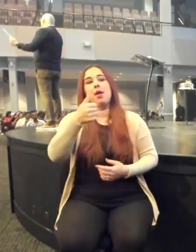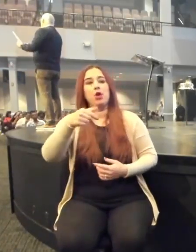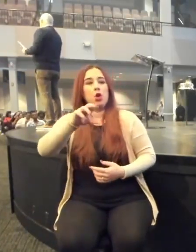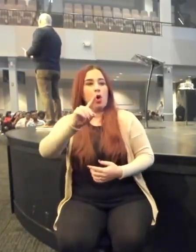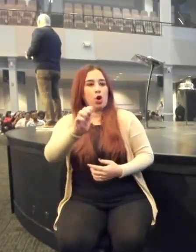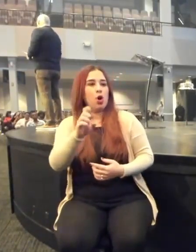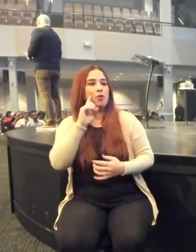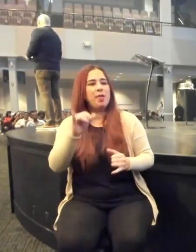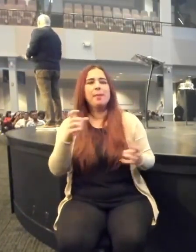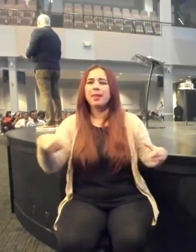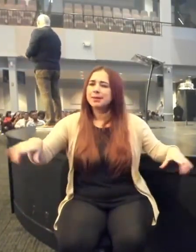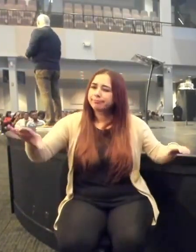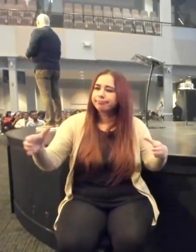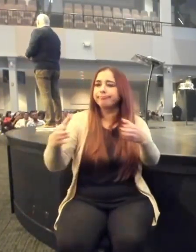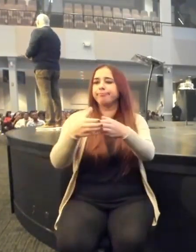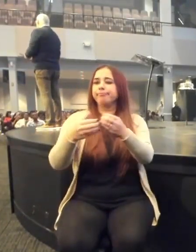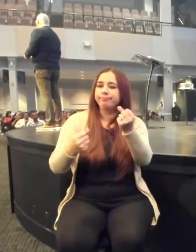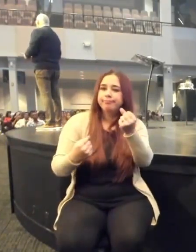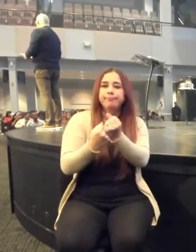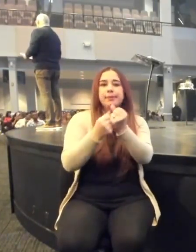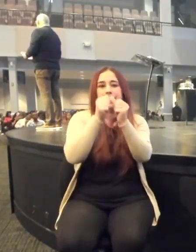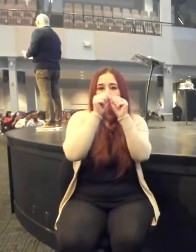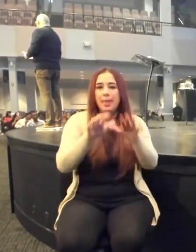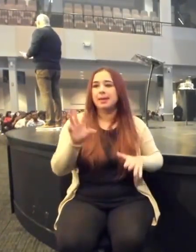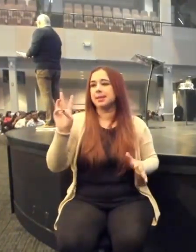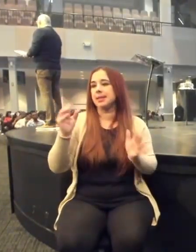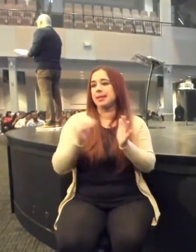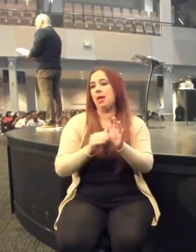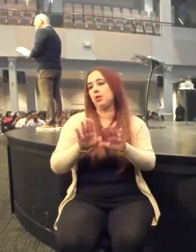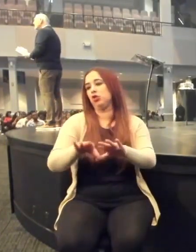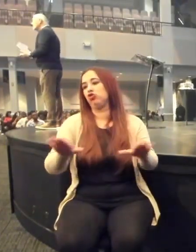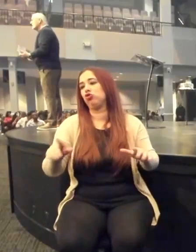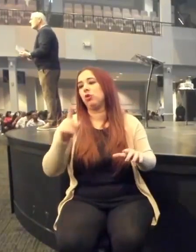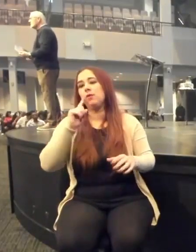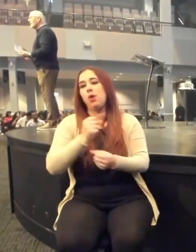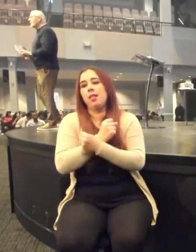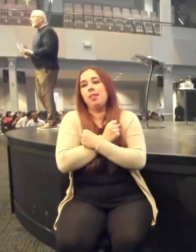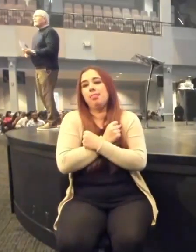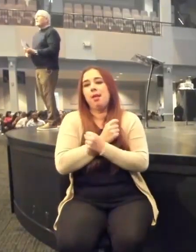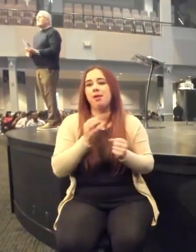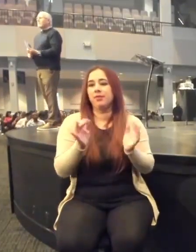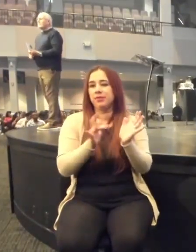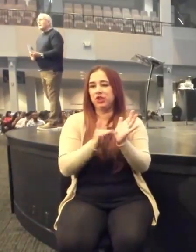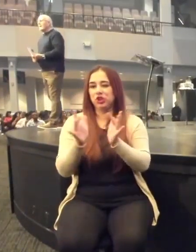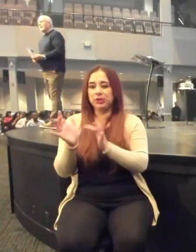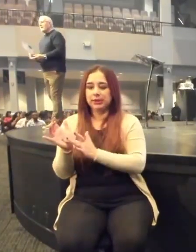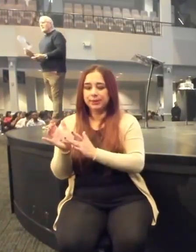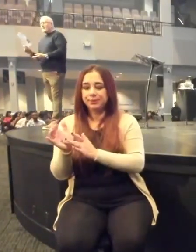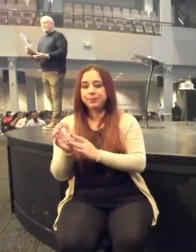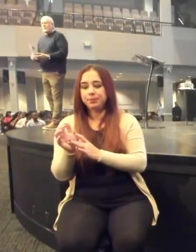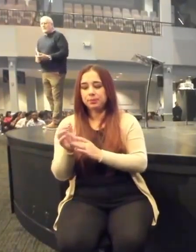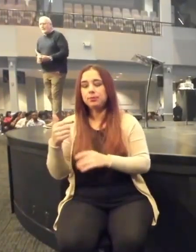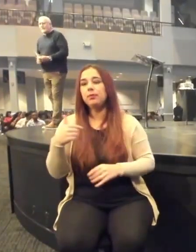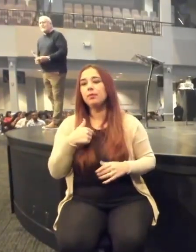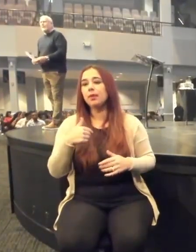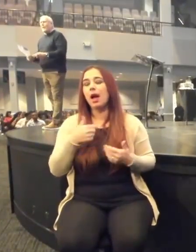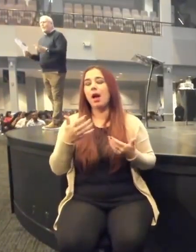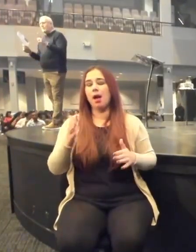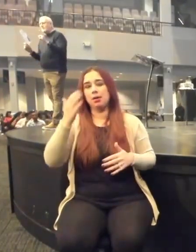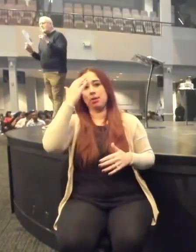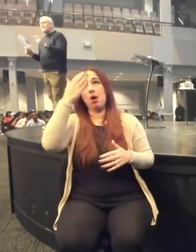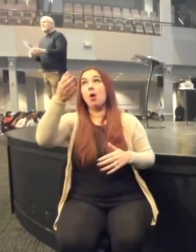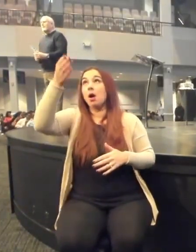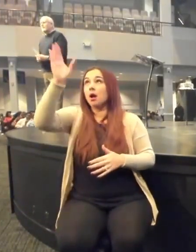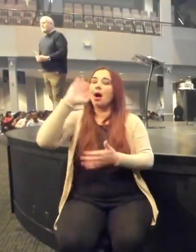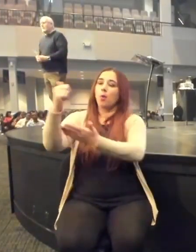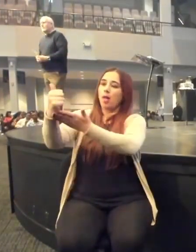rise up together for this Christmas season. Let's bless 6,000 kids with the love of Jesus coming from our church. And I know that God's going to help